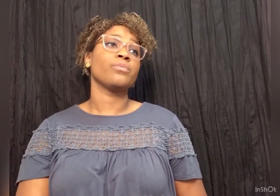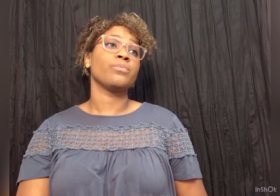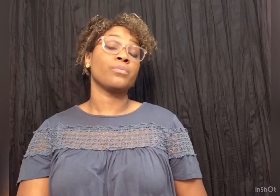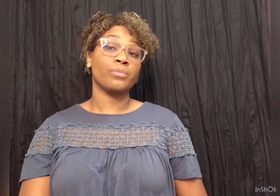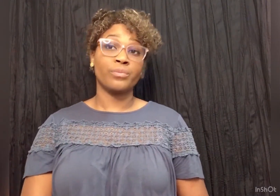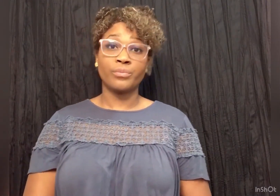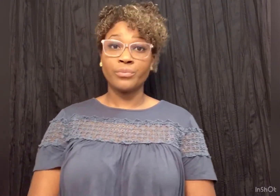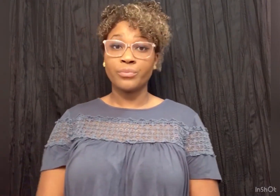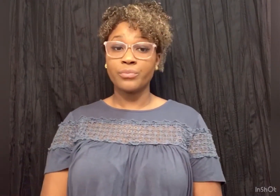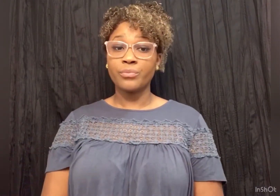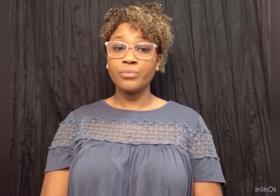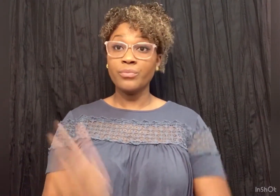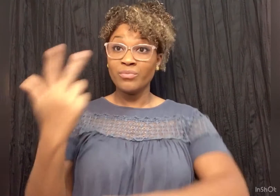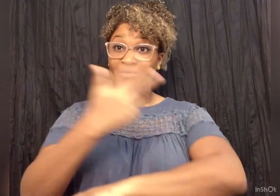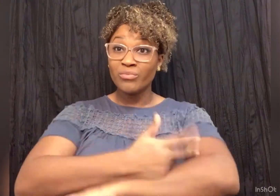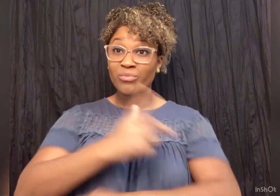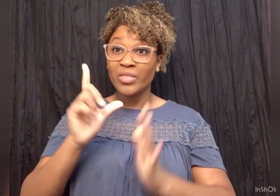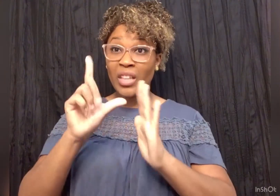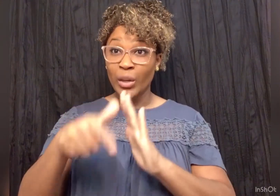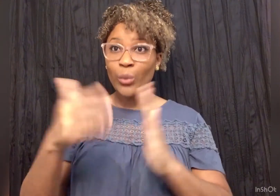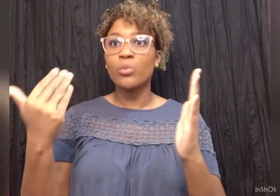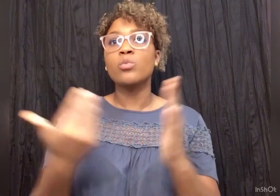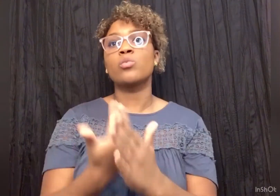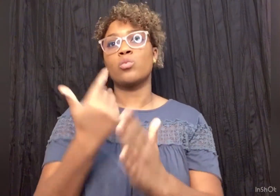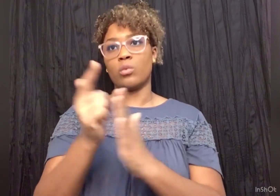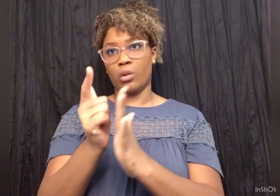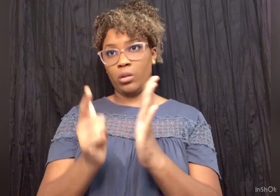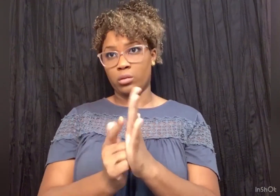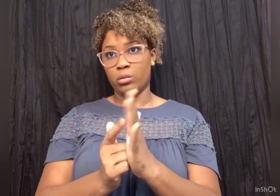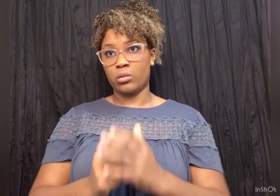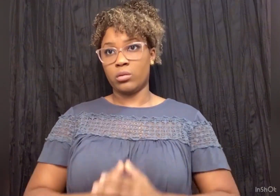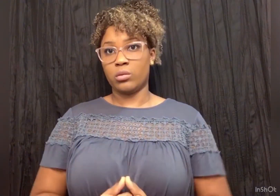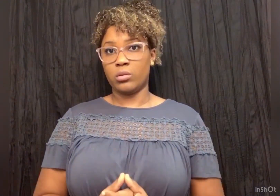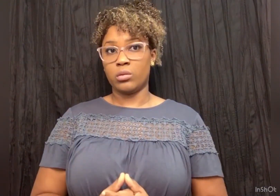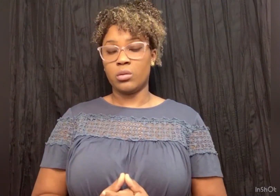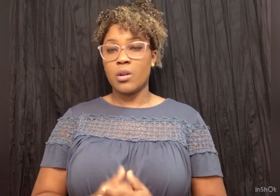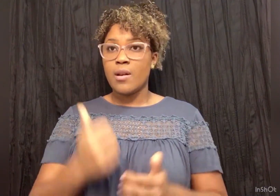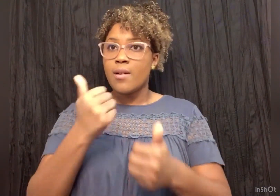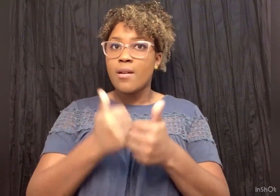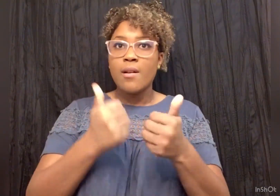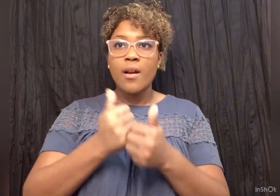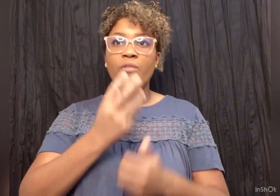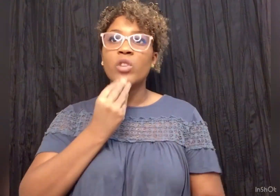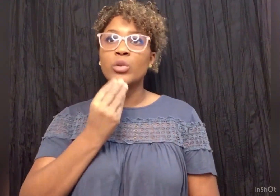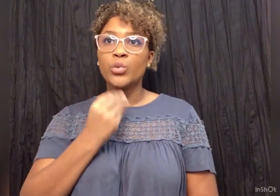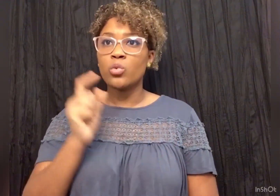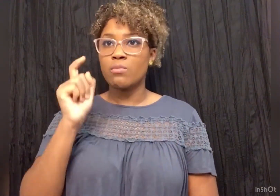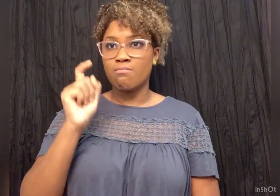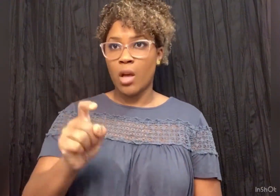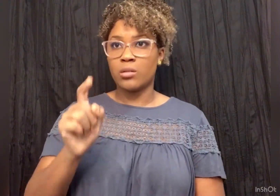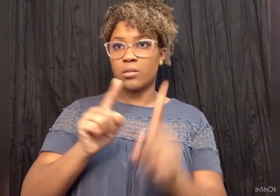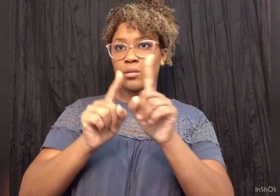3 days later, a new decree. Every Jew had to wear the yellow star.